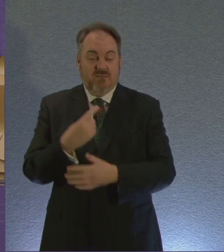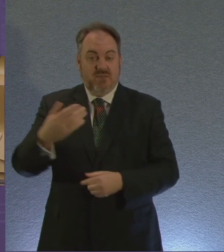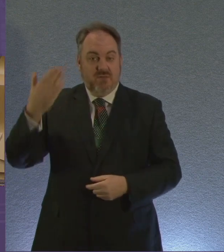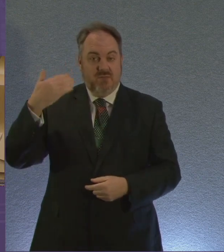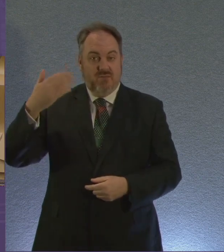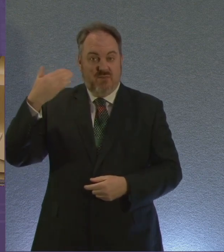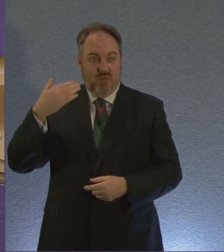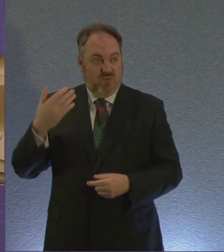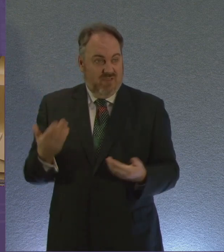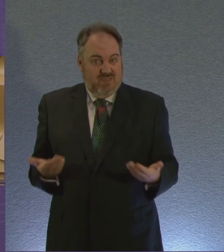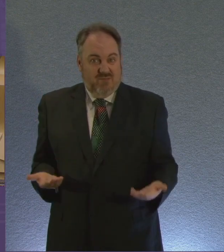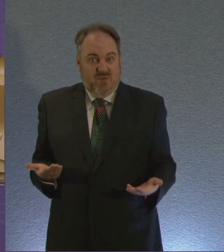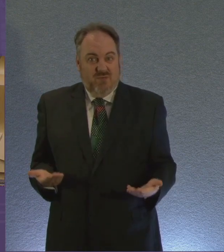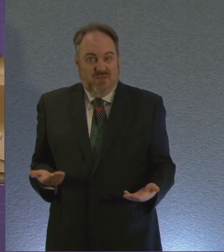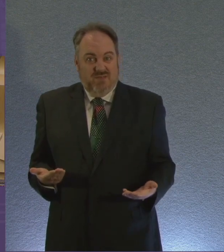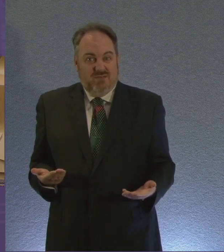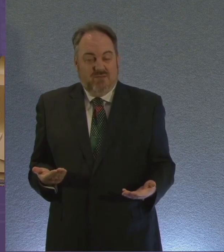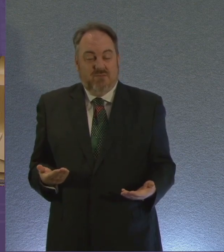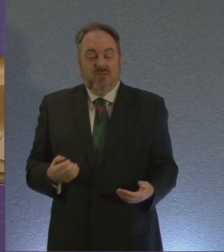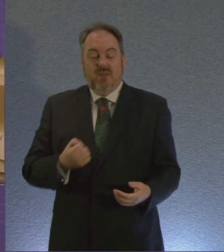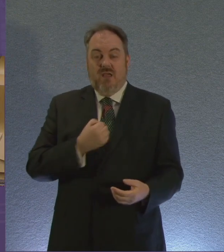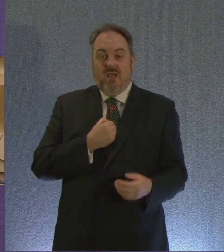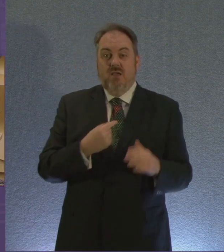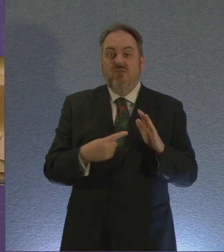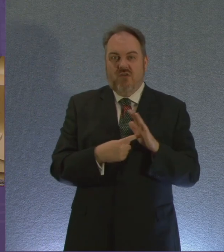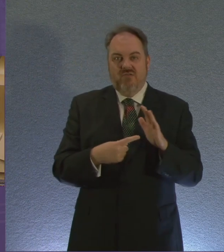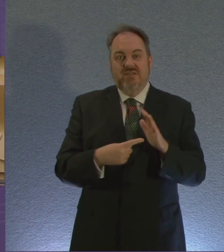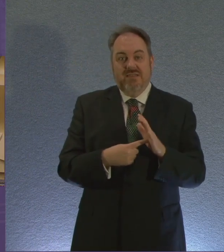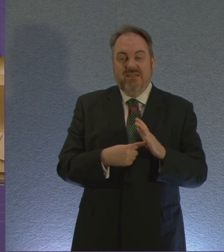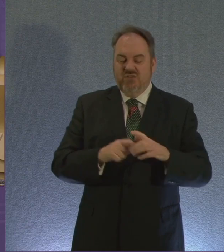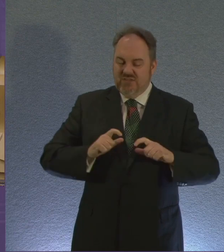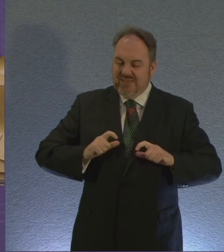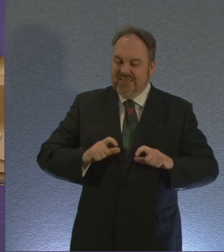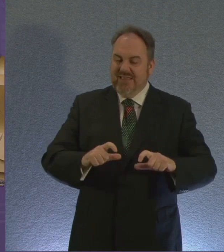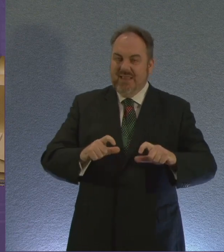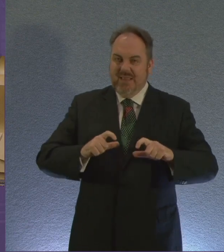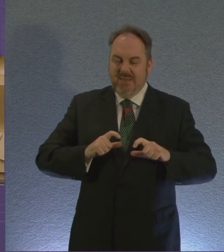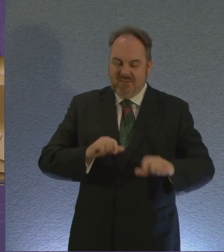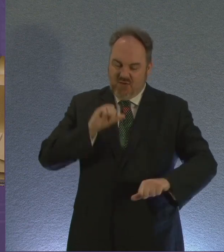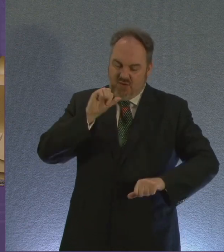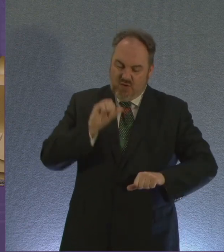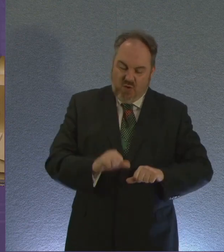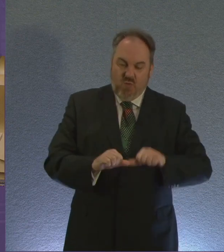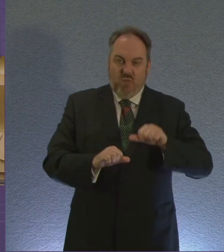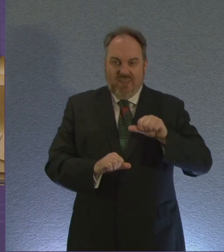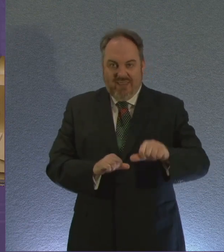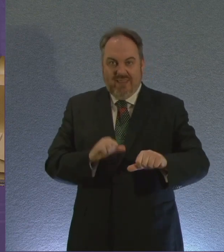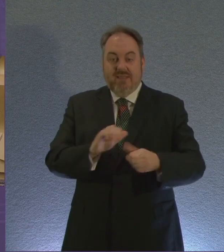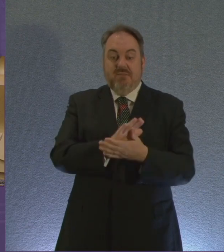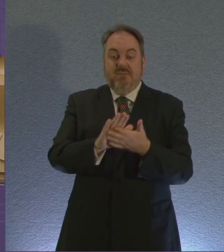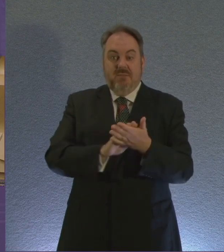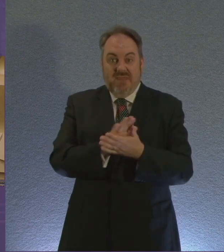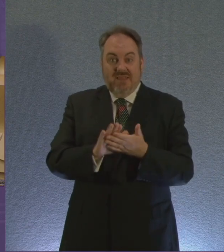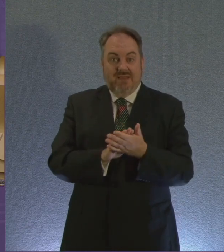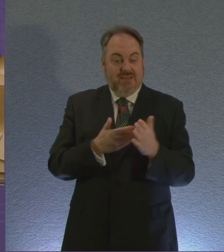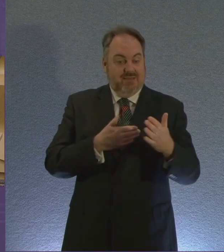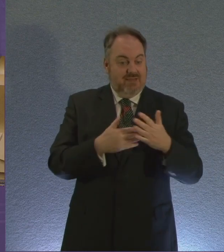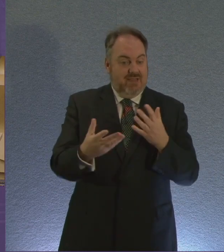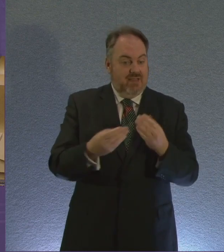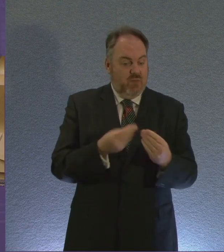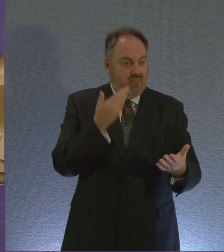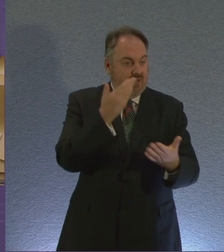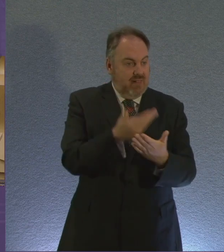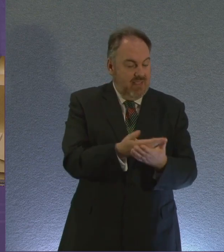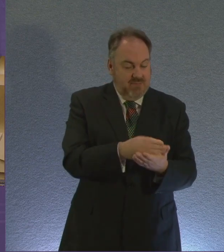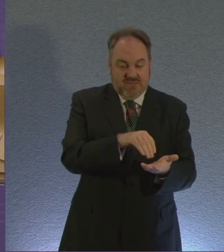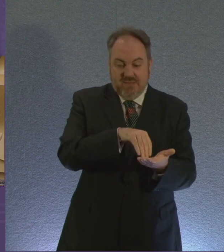officials. Priority 1 is bluntly keeping the lights on, maintaining the delivery of existing benefits for Social Security Scotland's